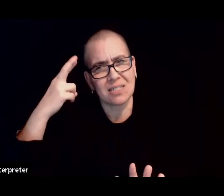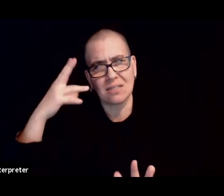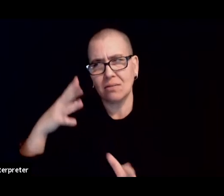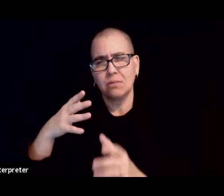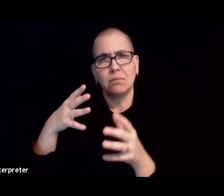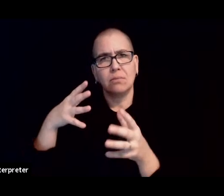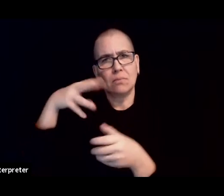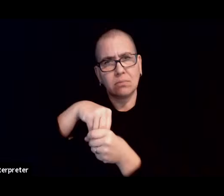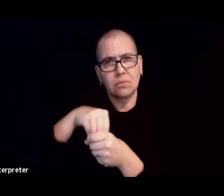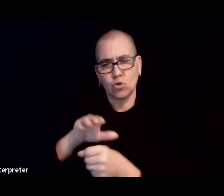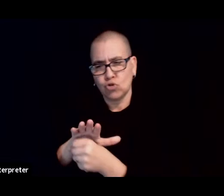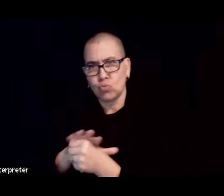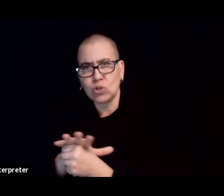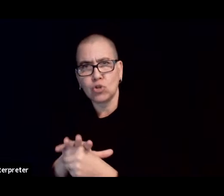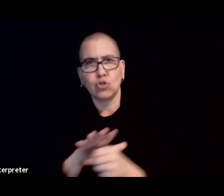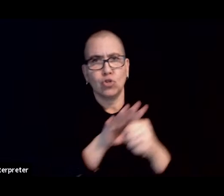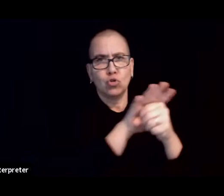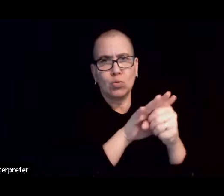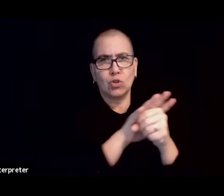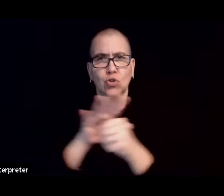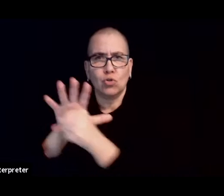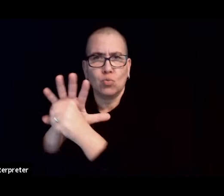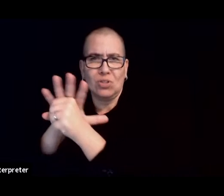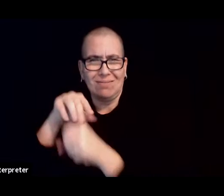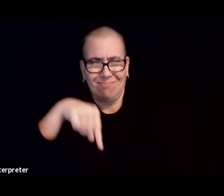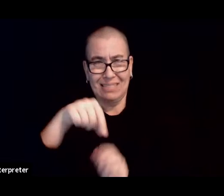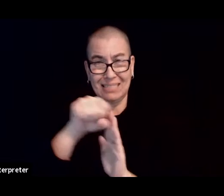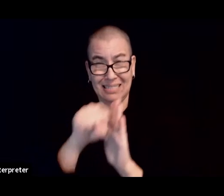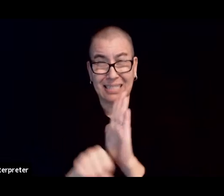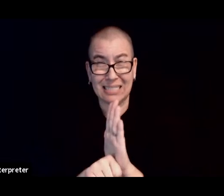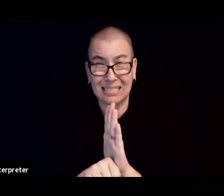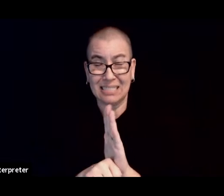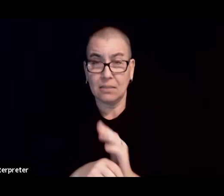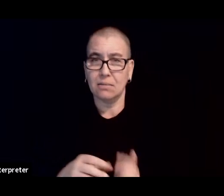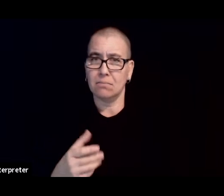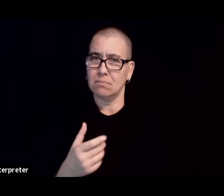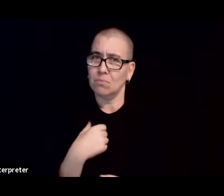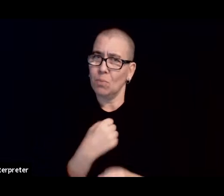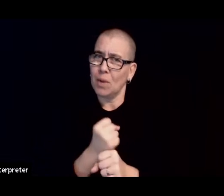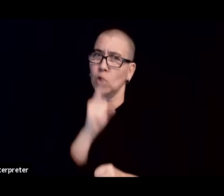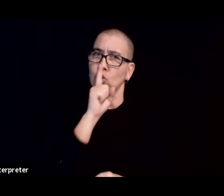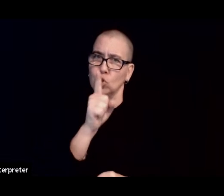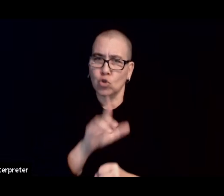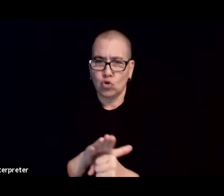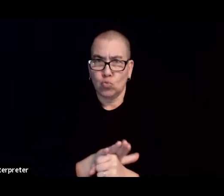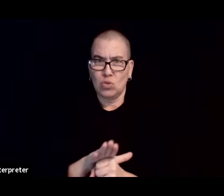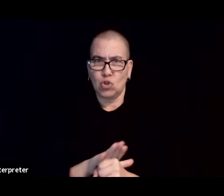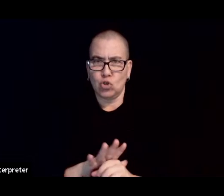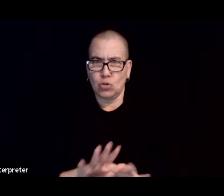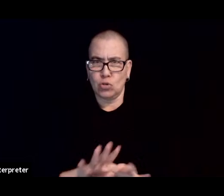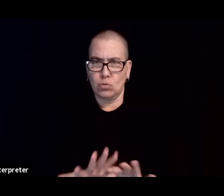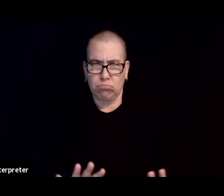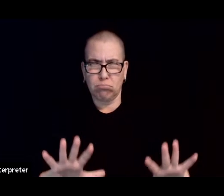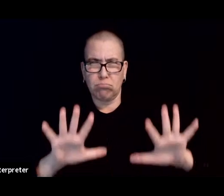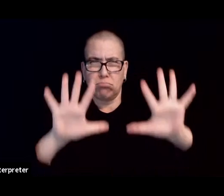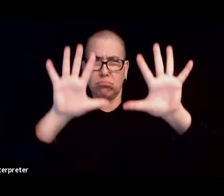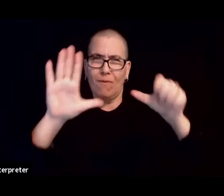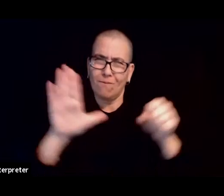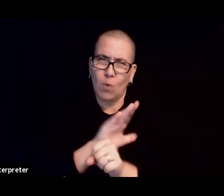do ensure that every region receives vaccine. And then I think we talked about the fact that